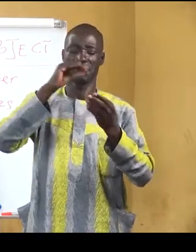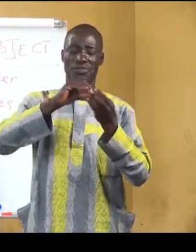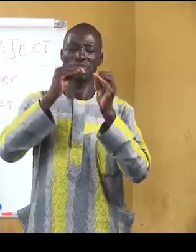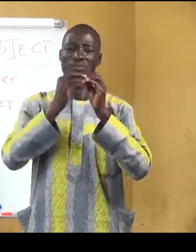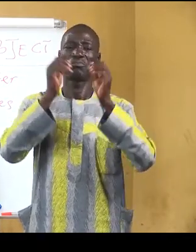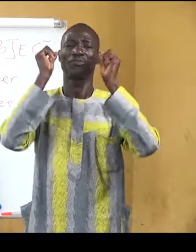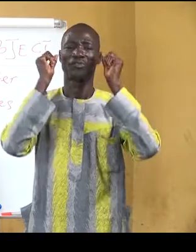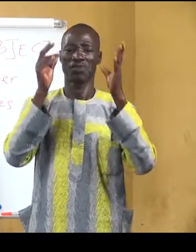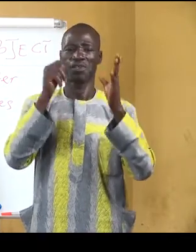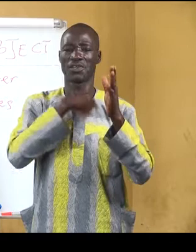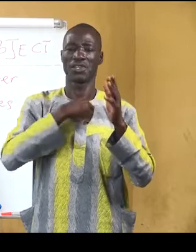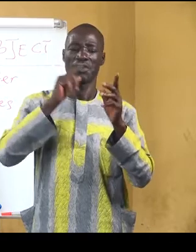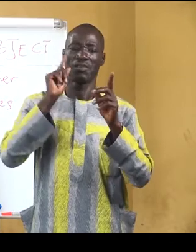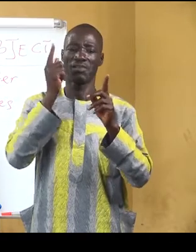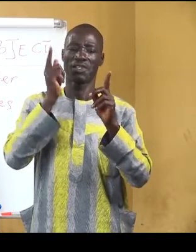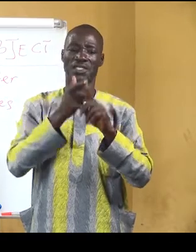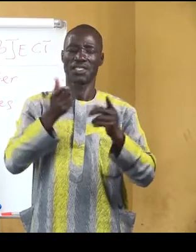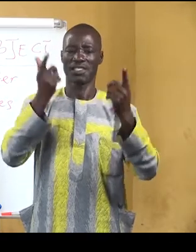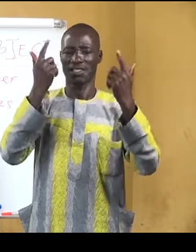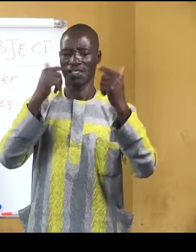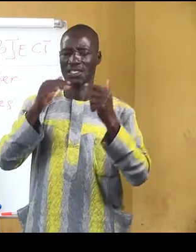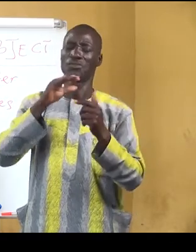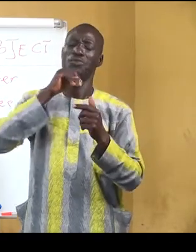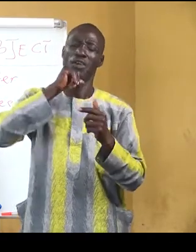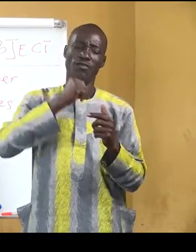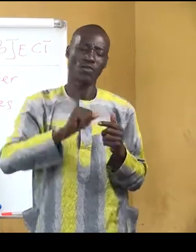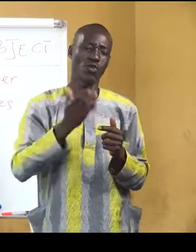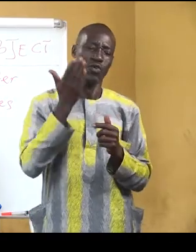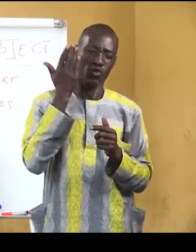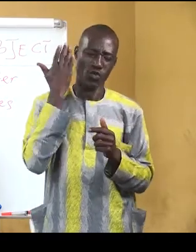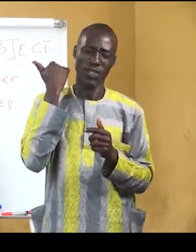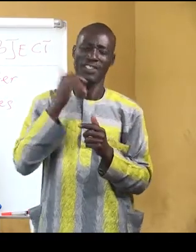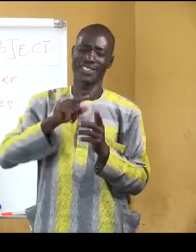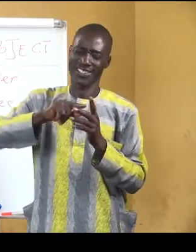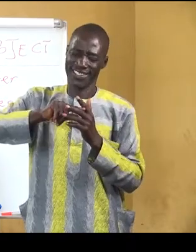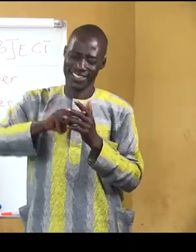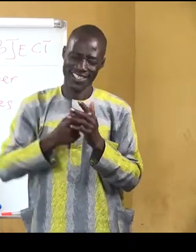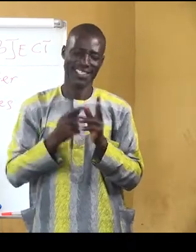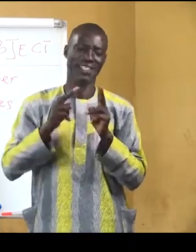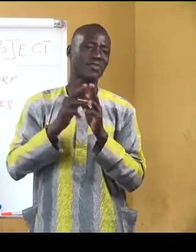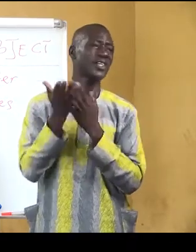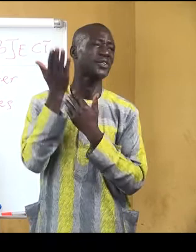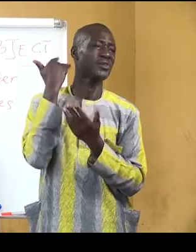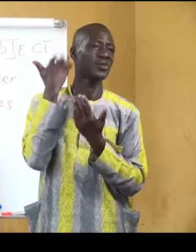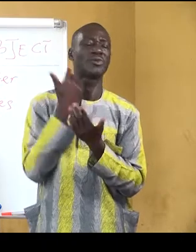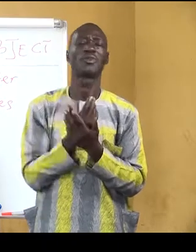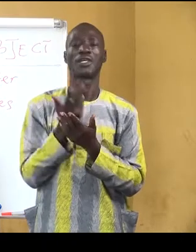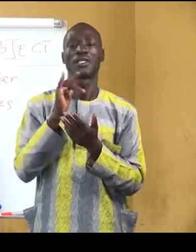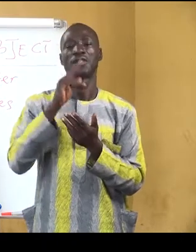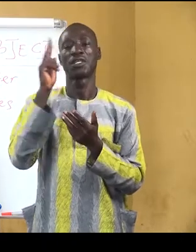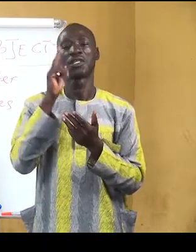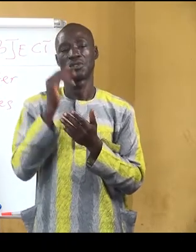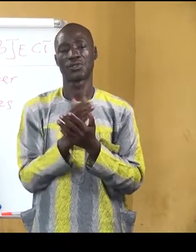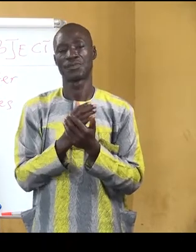We had ones that were older, or would I say they started a very long time they were used,